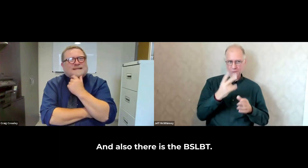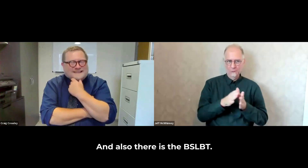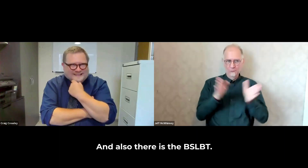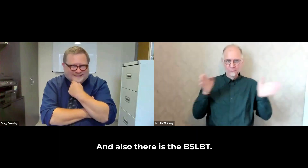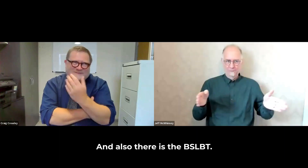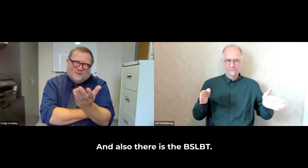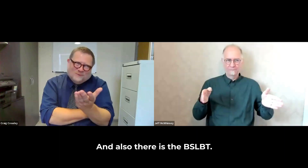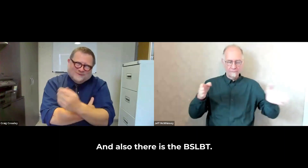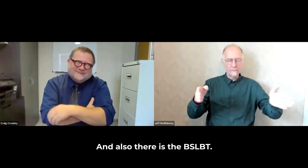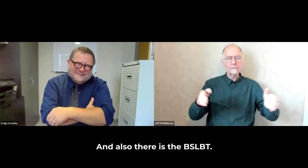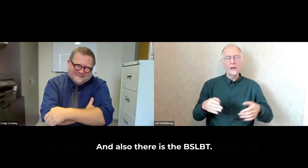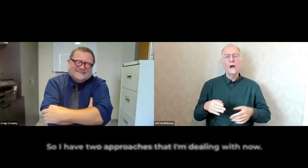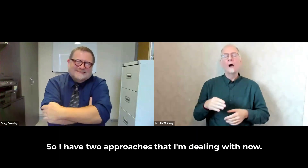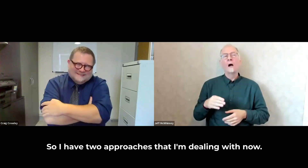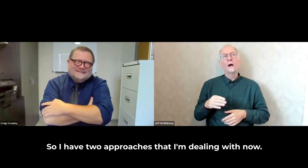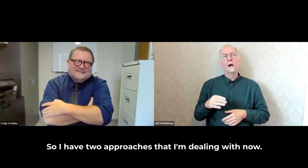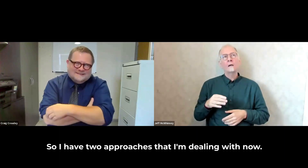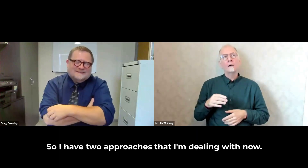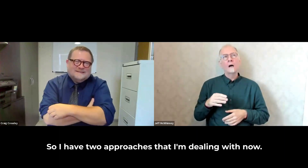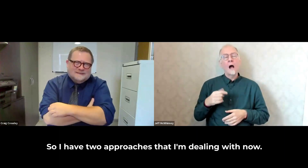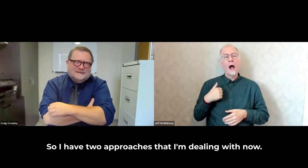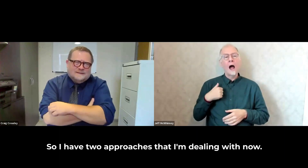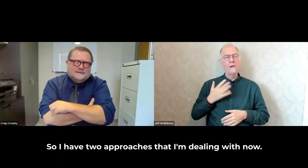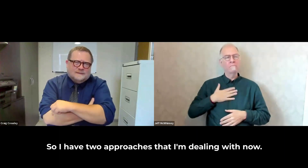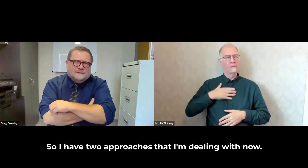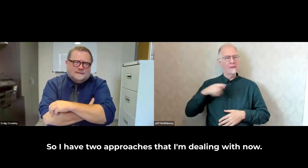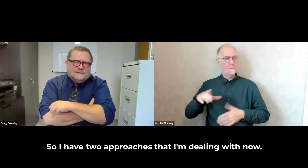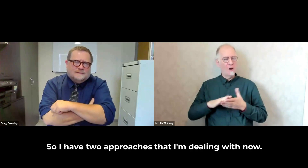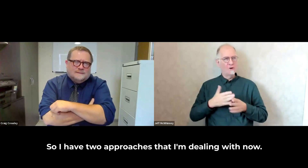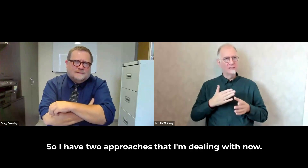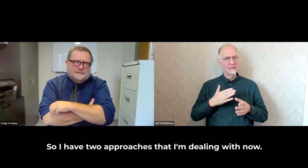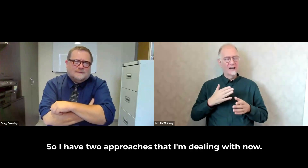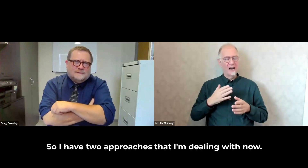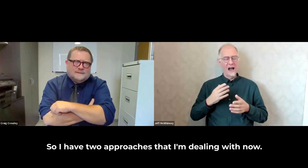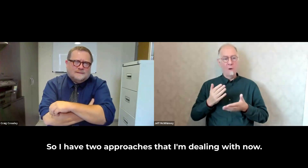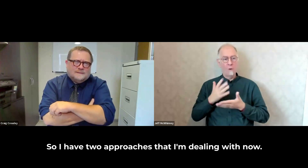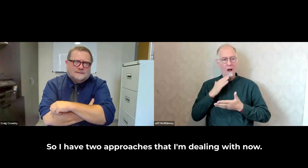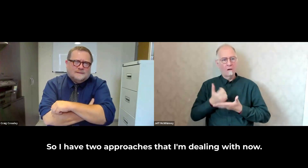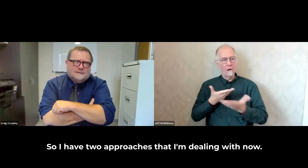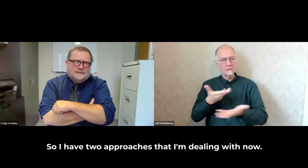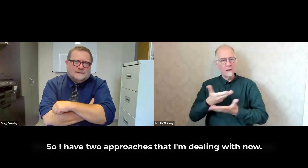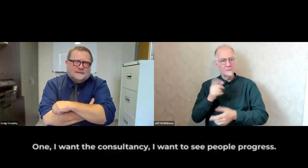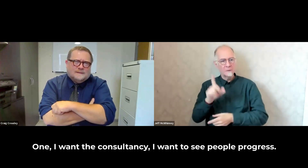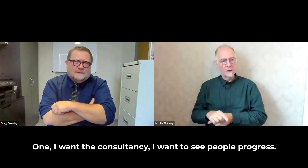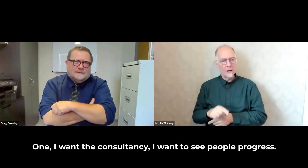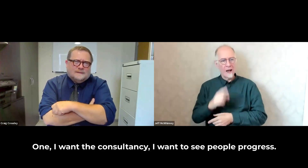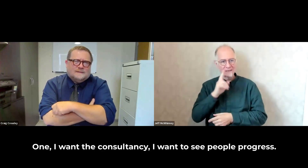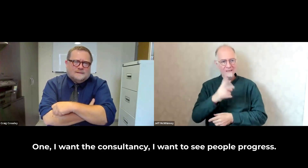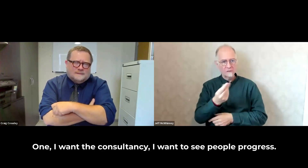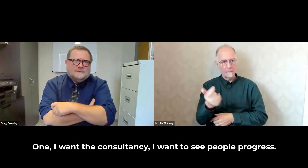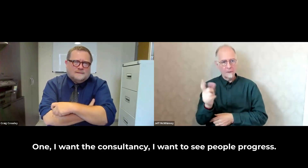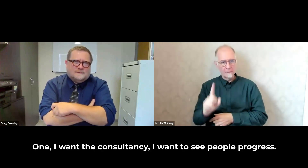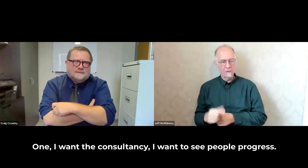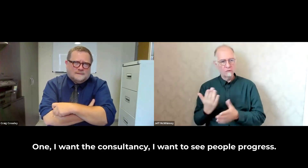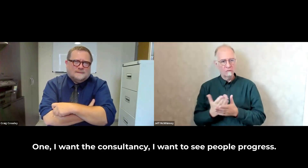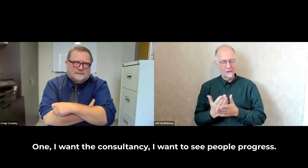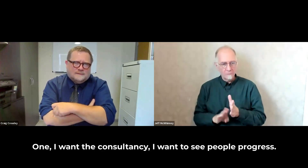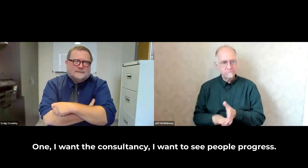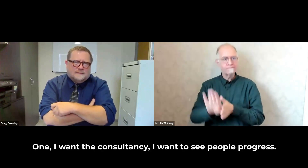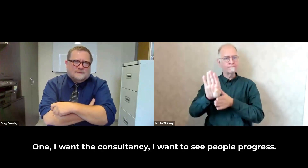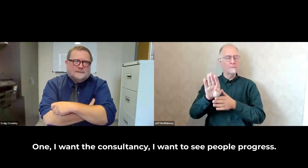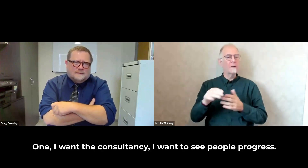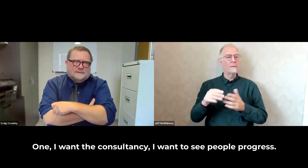the BSLBT. So I have two approaches that I'm dealing with now. One, I want